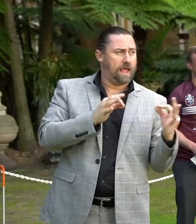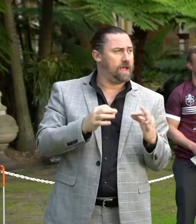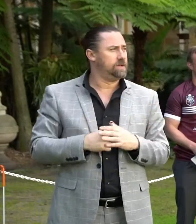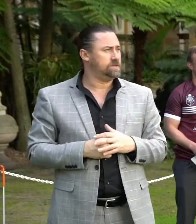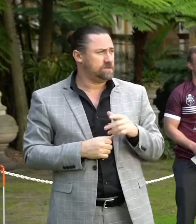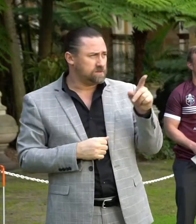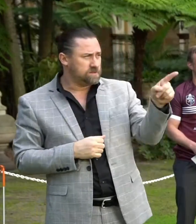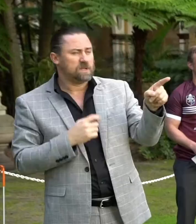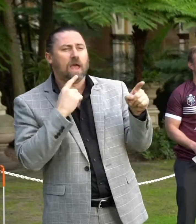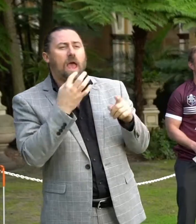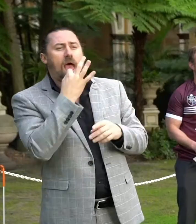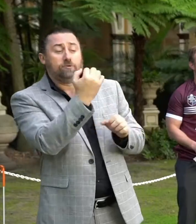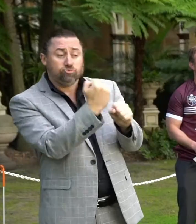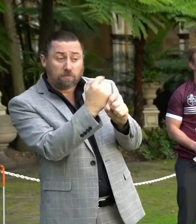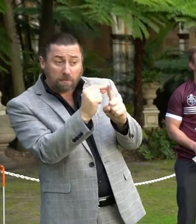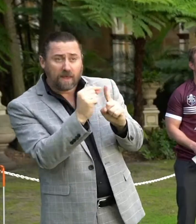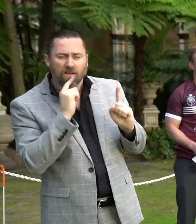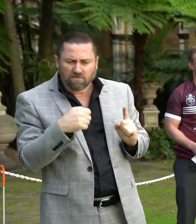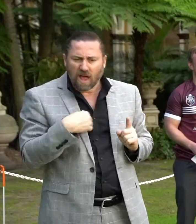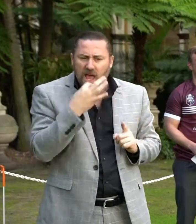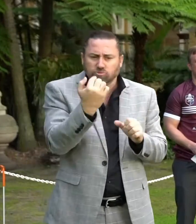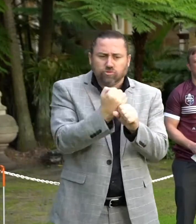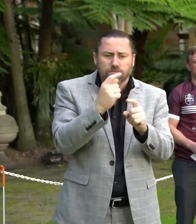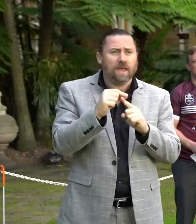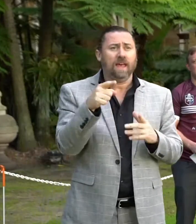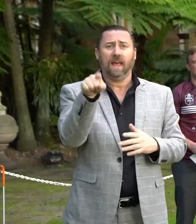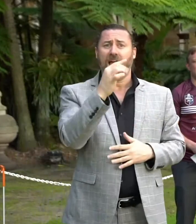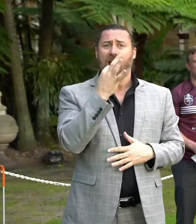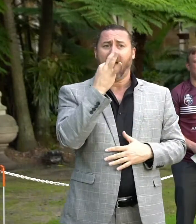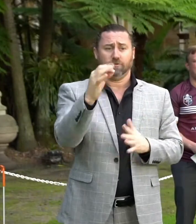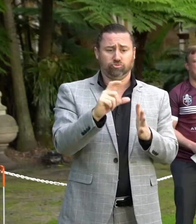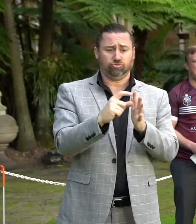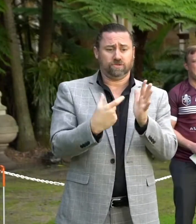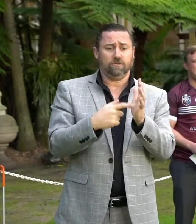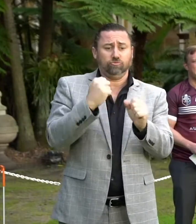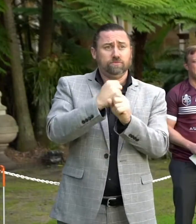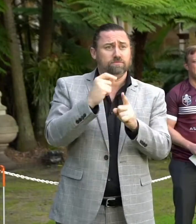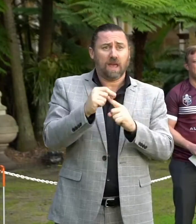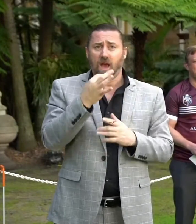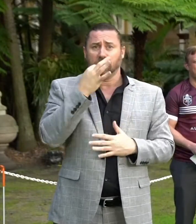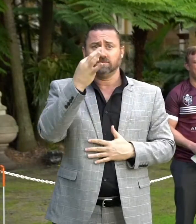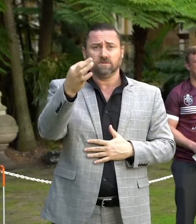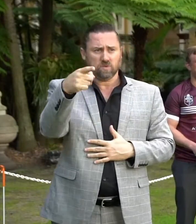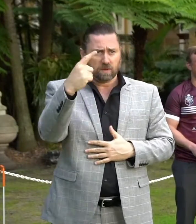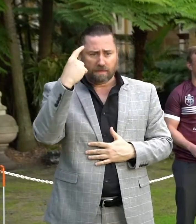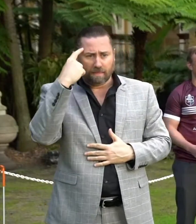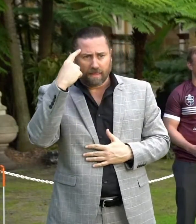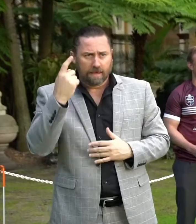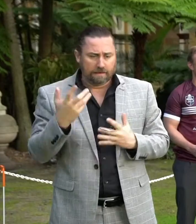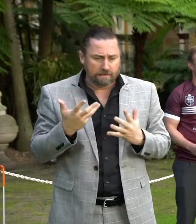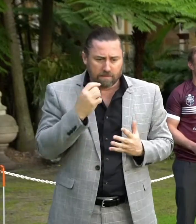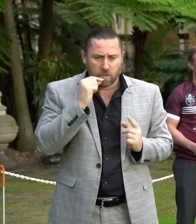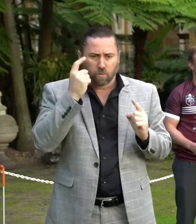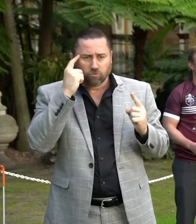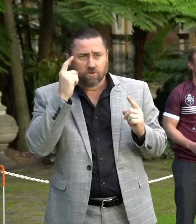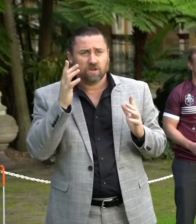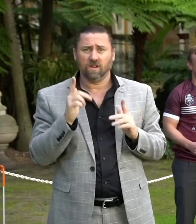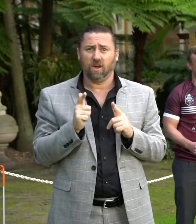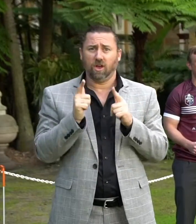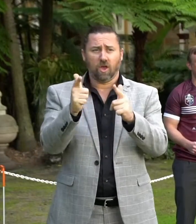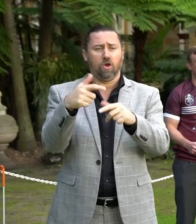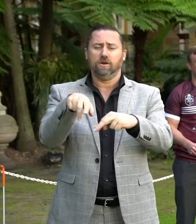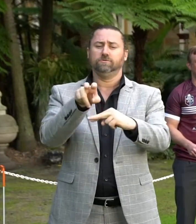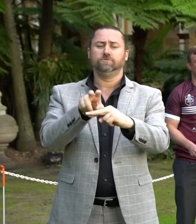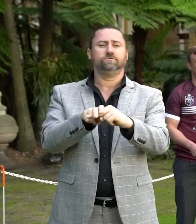be seeking from your GP? Yes. And I think everyone should go and talk to their GP. If anyone does have any concerns out there, please go and